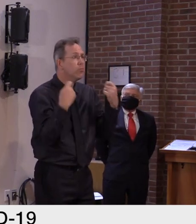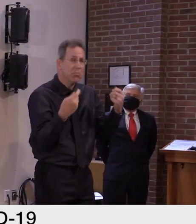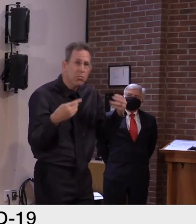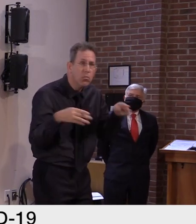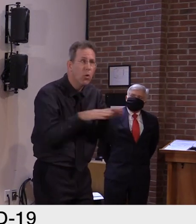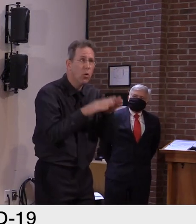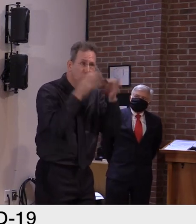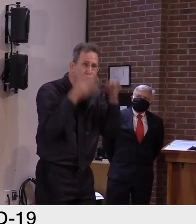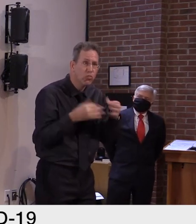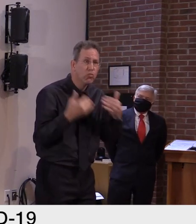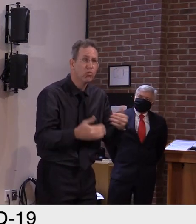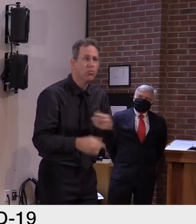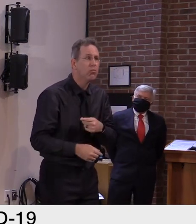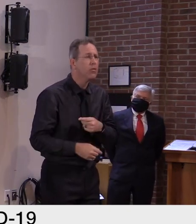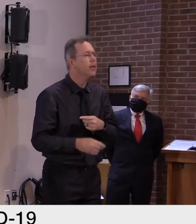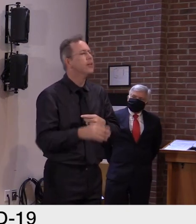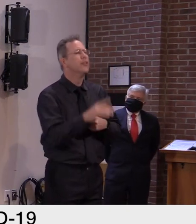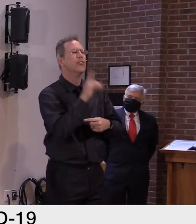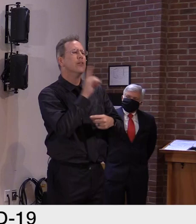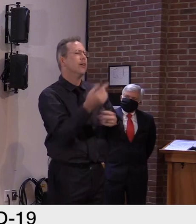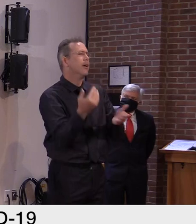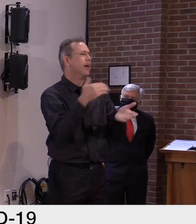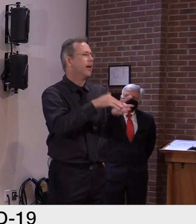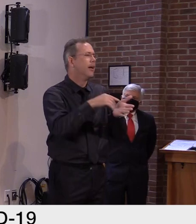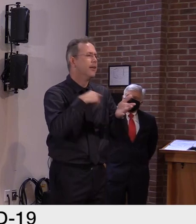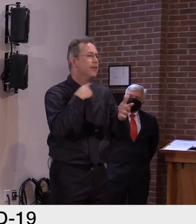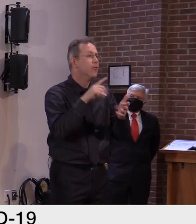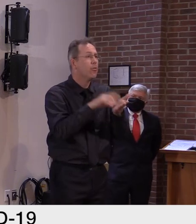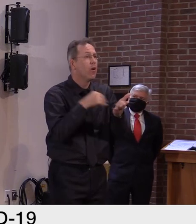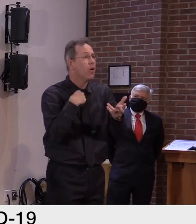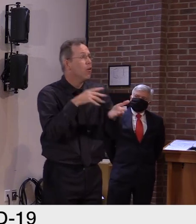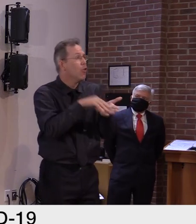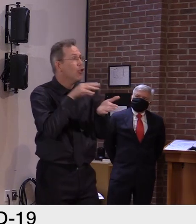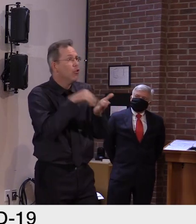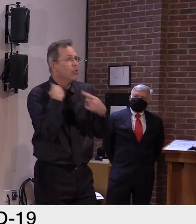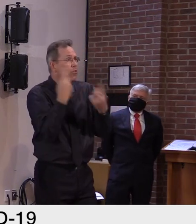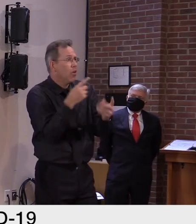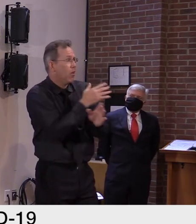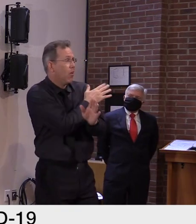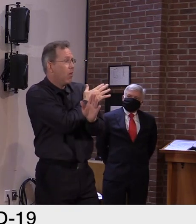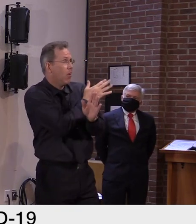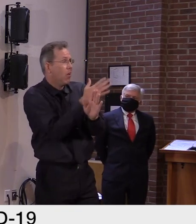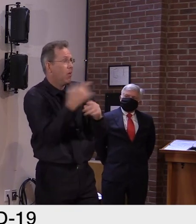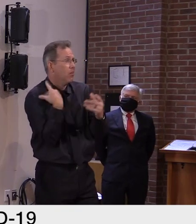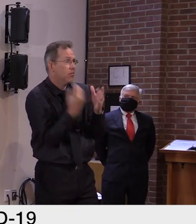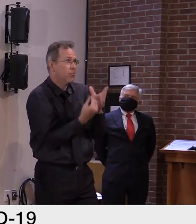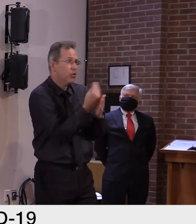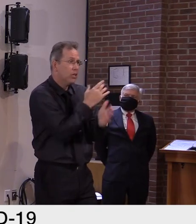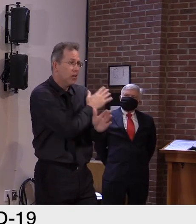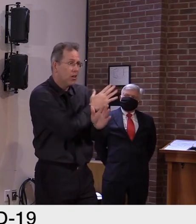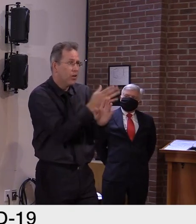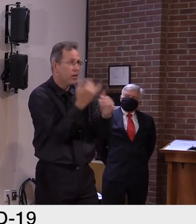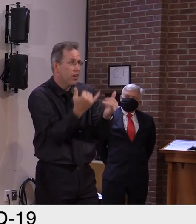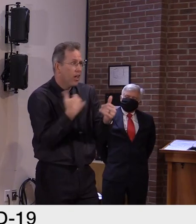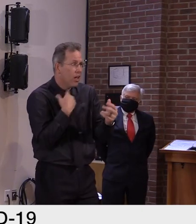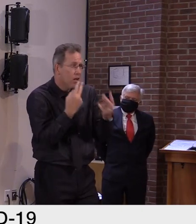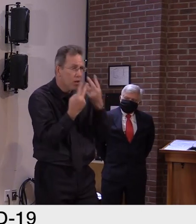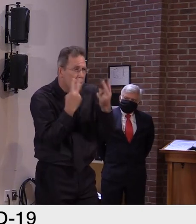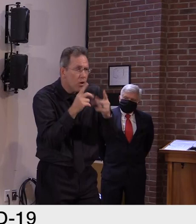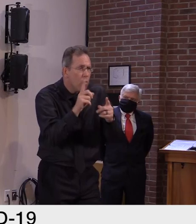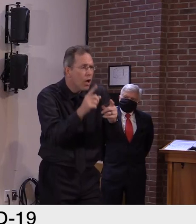data-driven. And we looked strategically at where are we seeing the outbreaks today? What is it that we're seeing